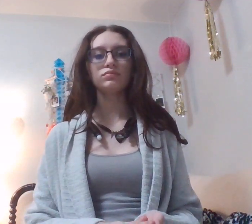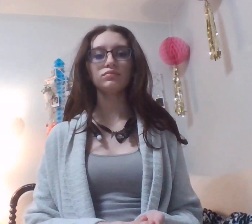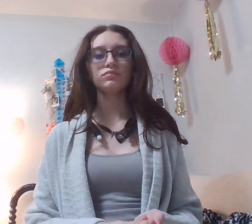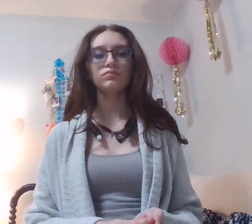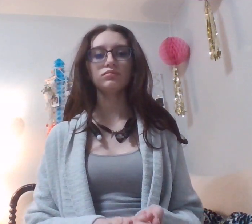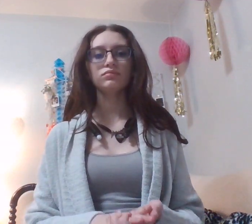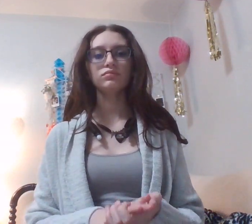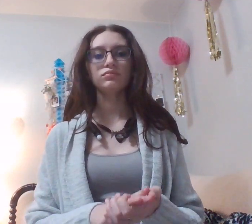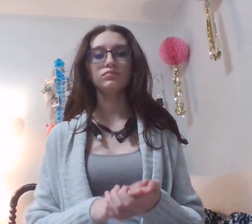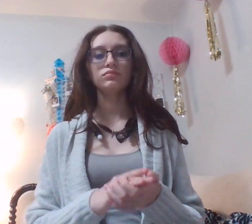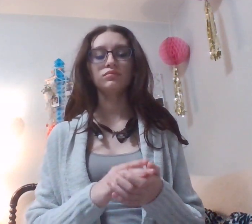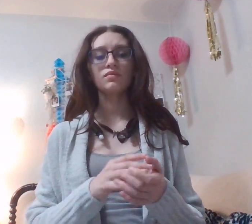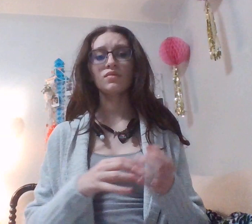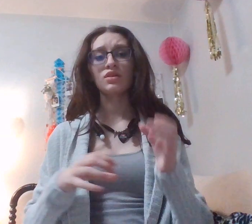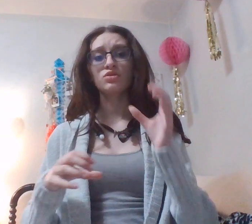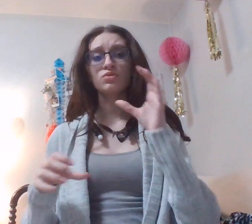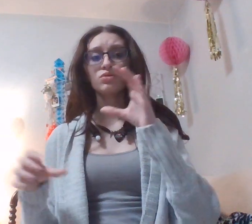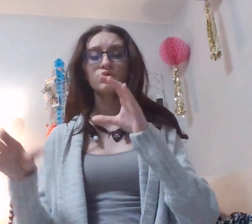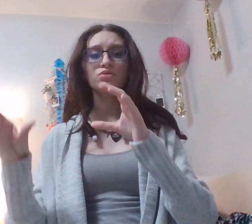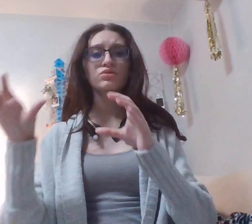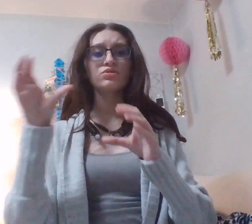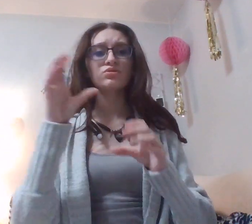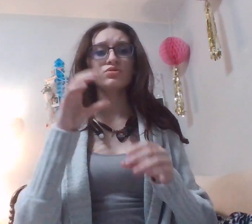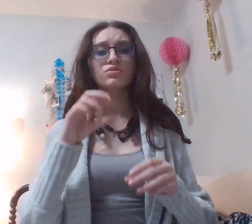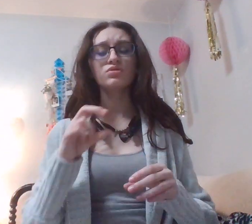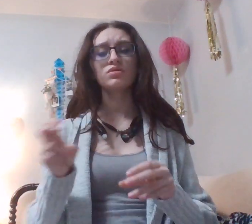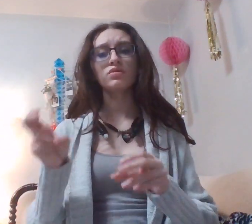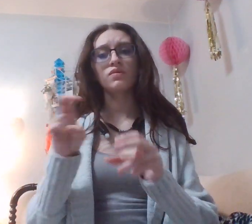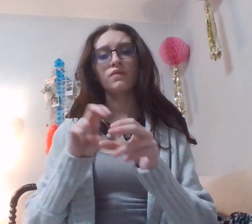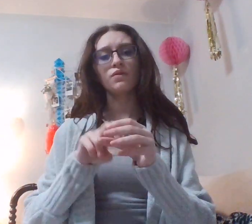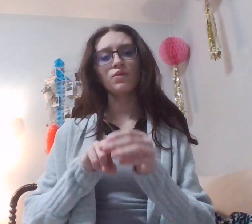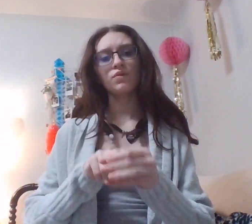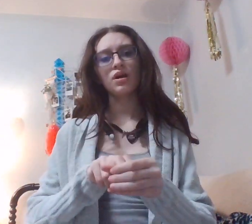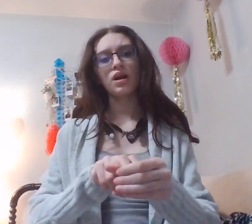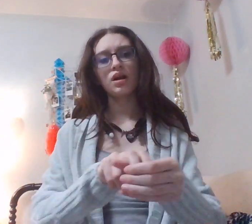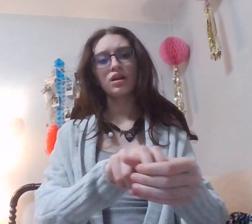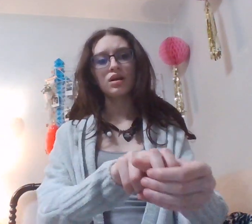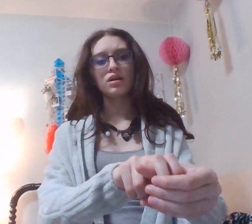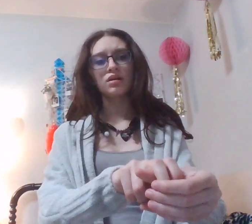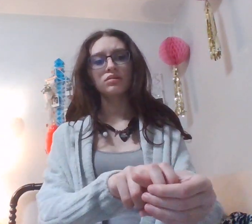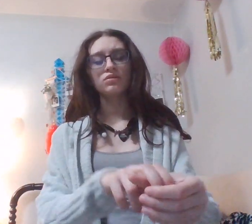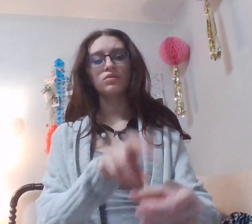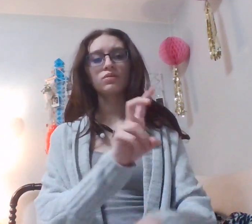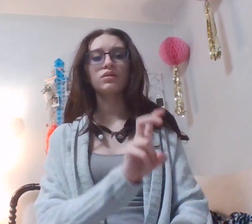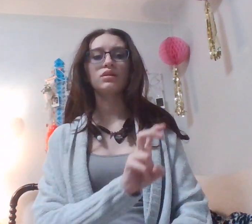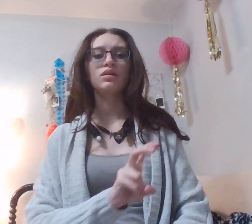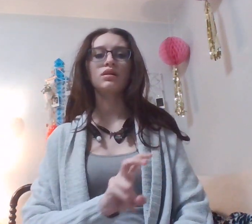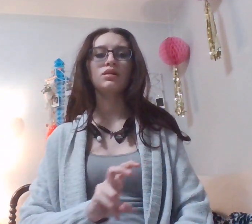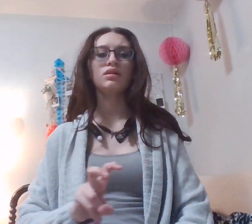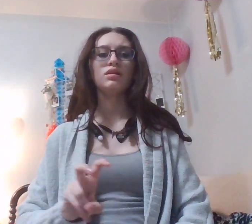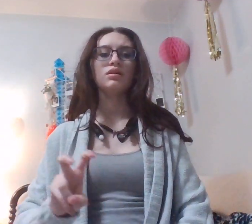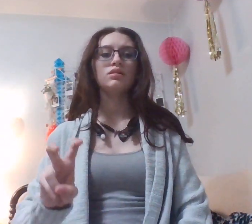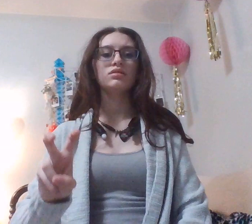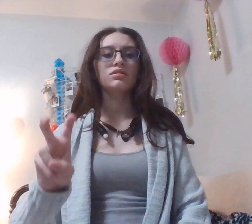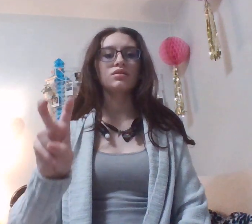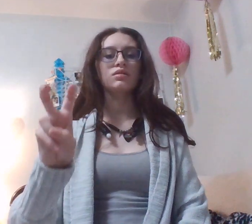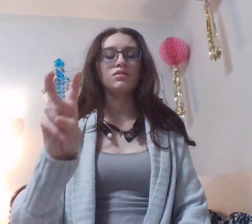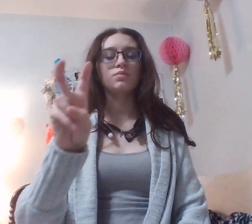home. So I'm running in the rain, thumbing for a ride on this lonely Kentucky